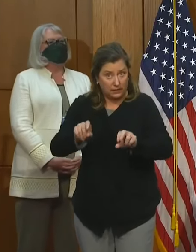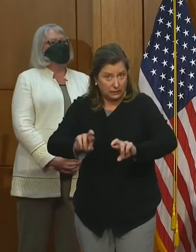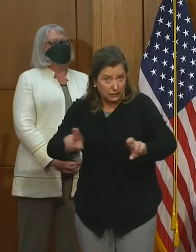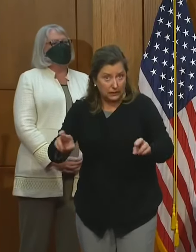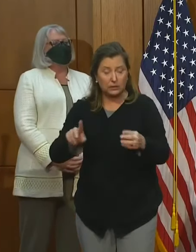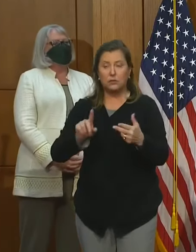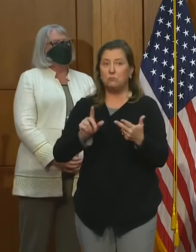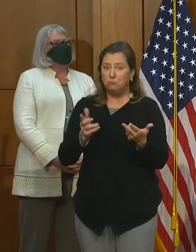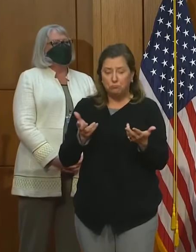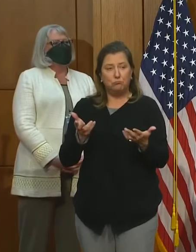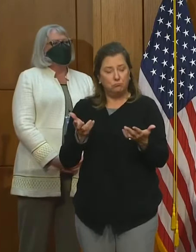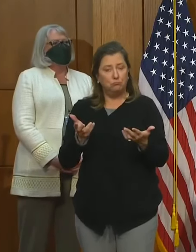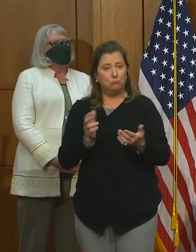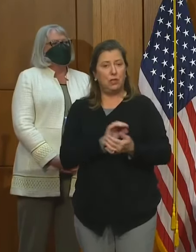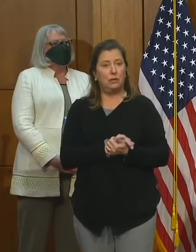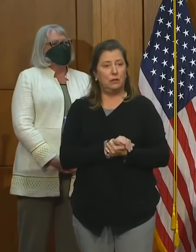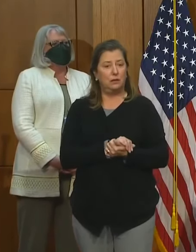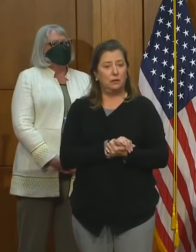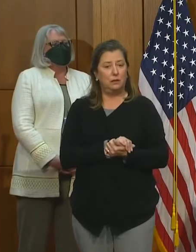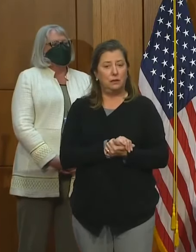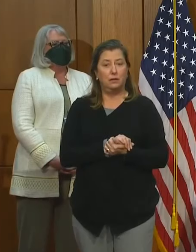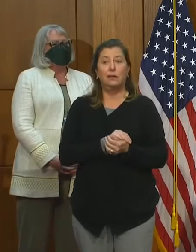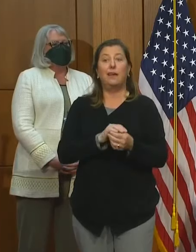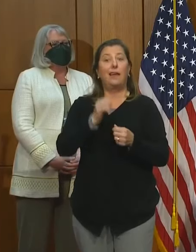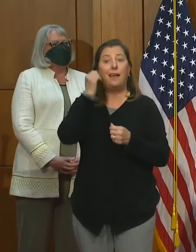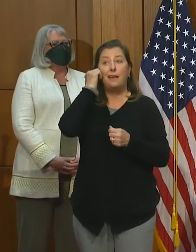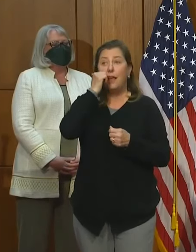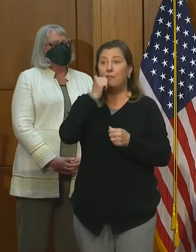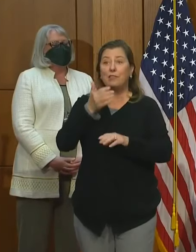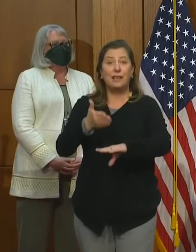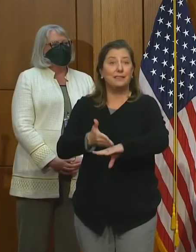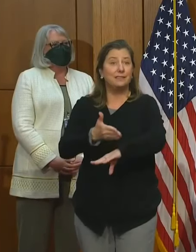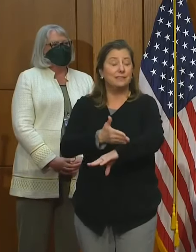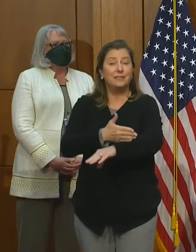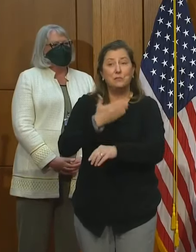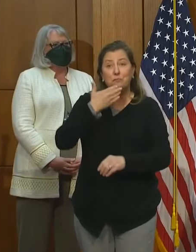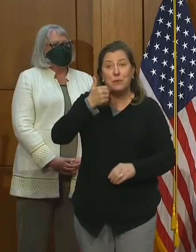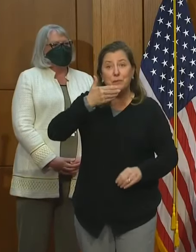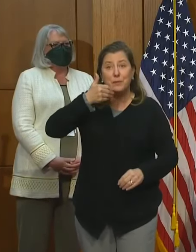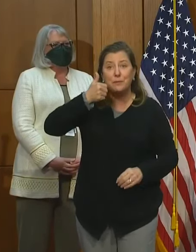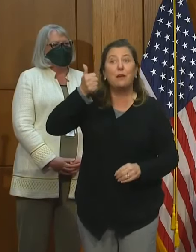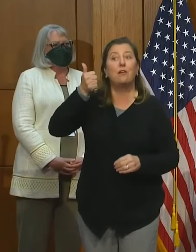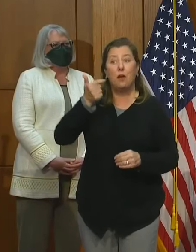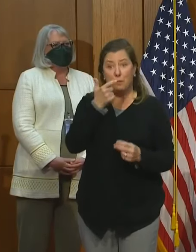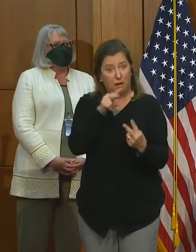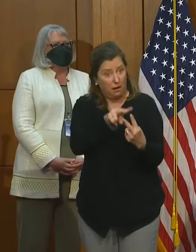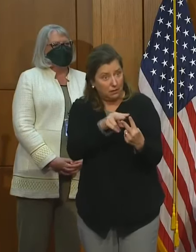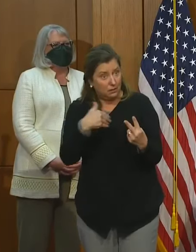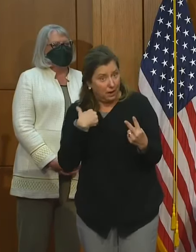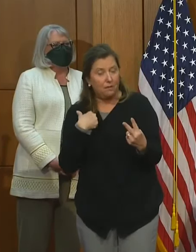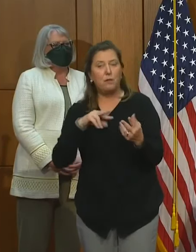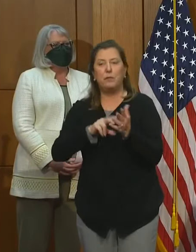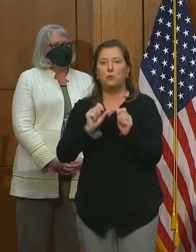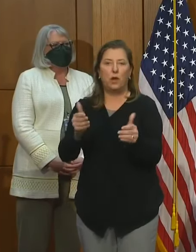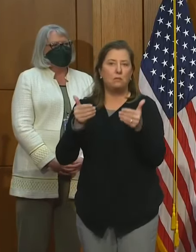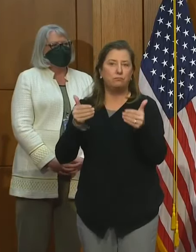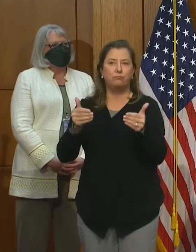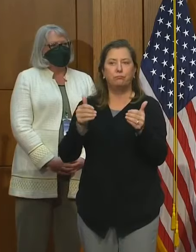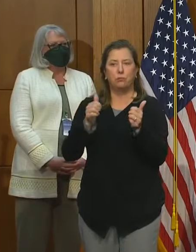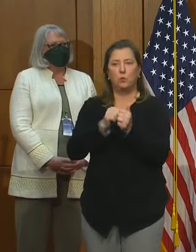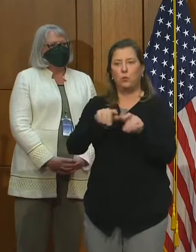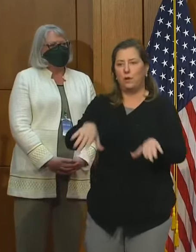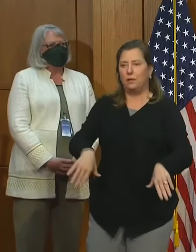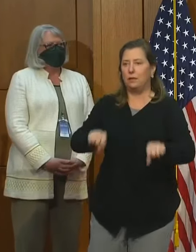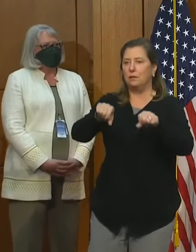capability, and it gets better every day, and that's one of the things that's allowing us to move forward with our going into